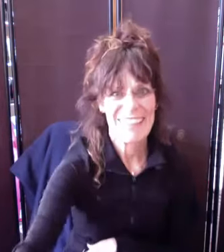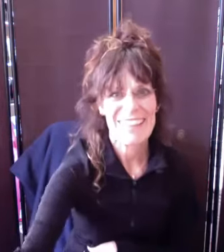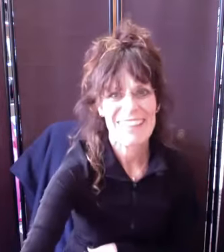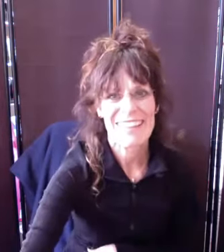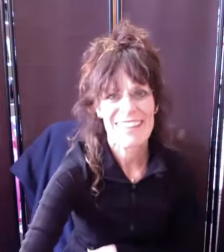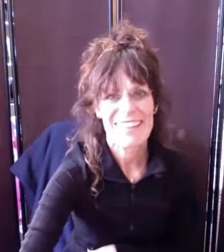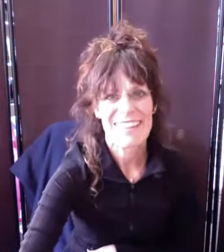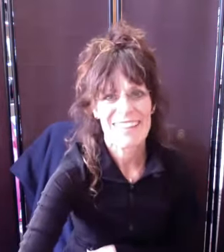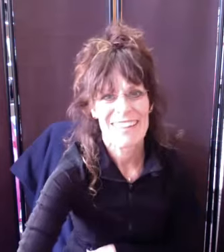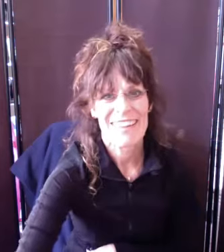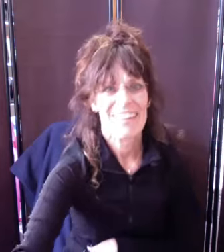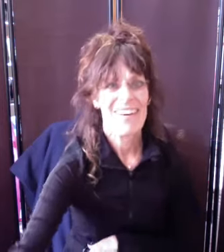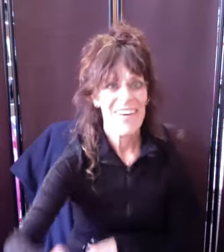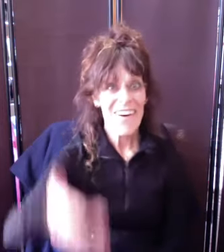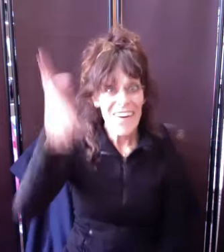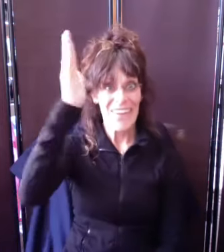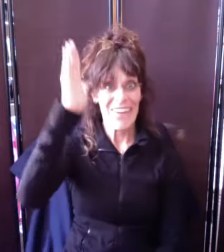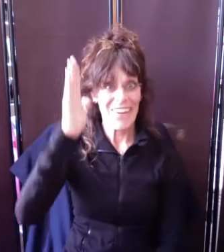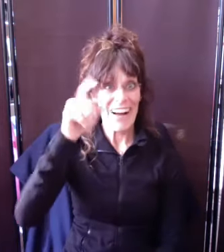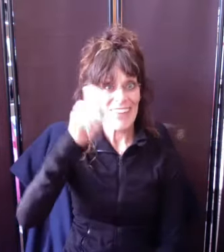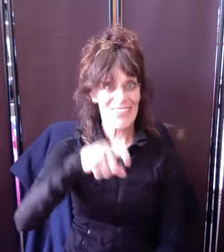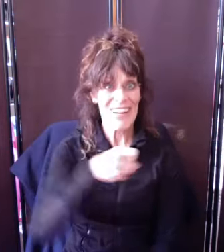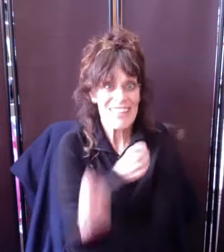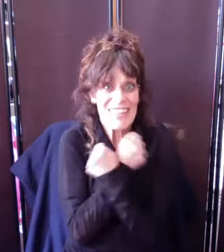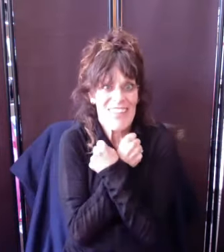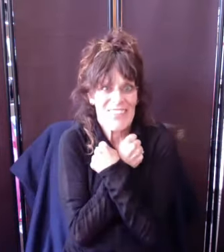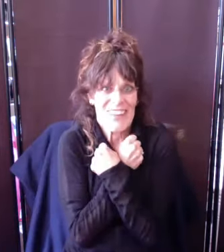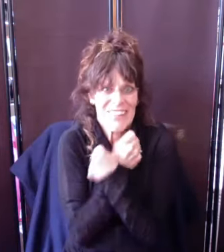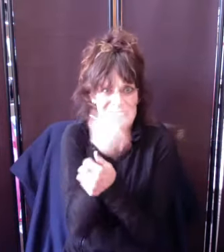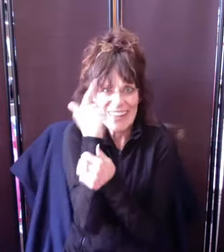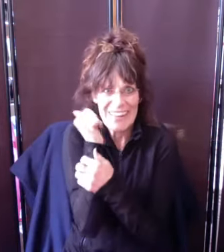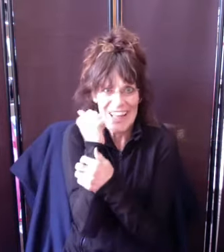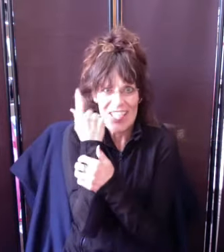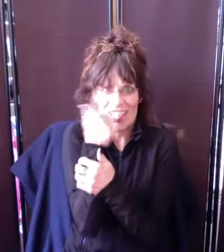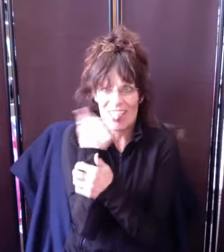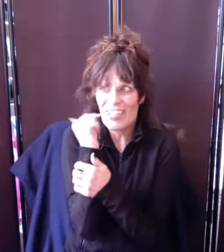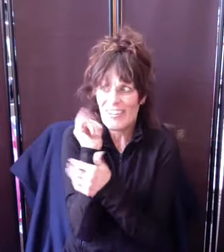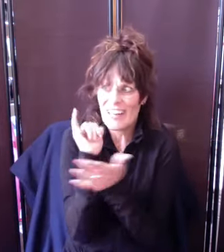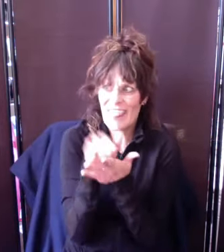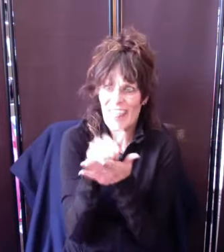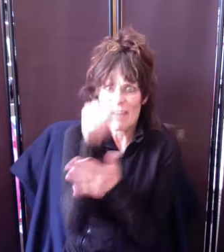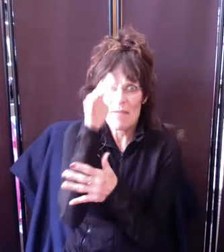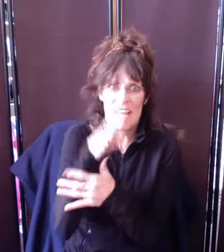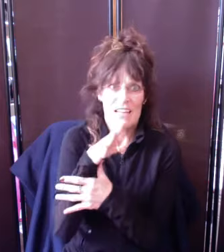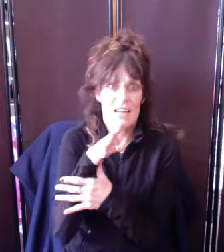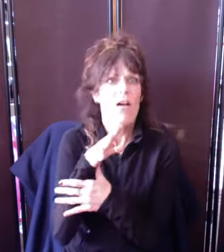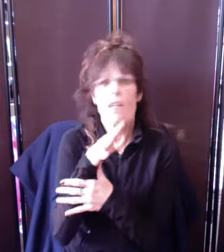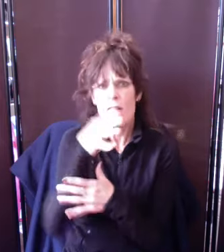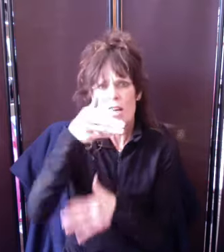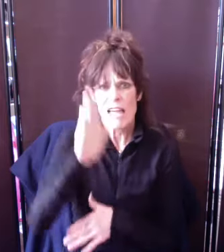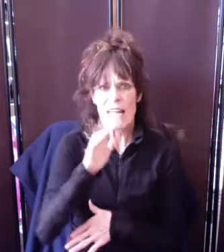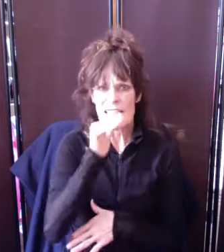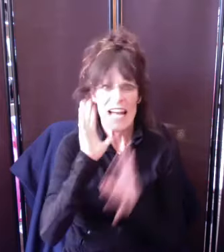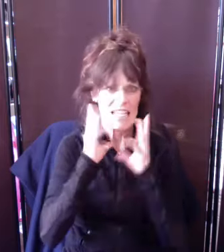look what he's giving to, you know. My God was still one of Santa Claus, in other words. And So there's this great guy, he lived in New York, and I just